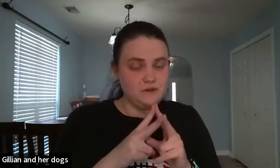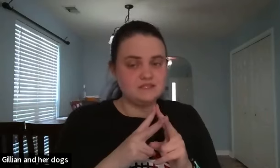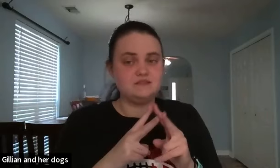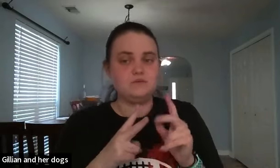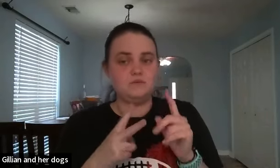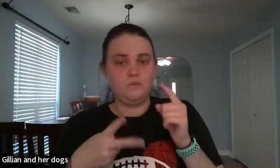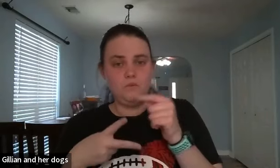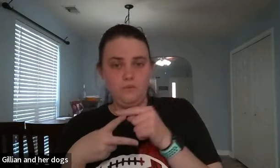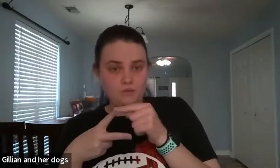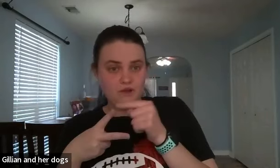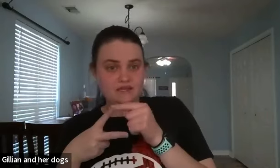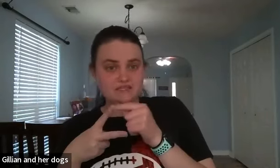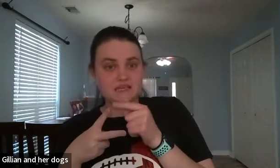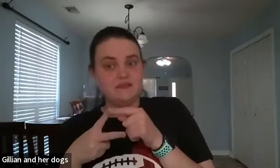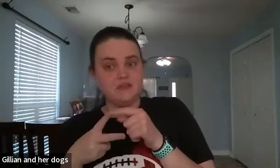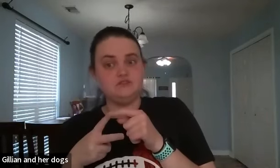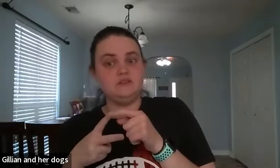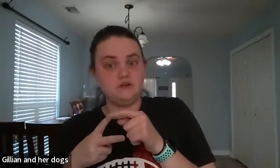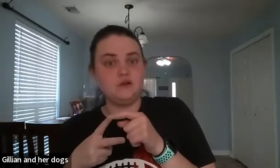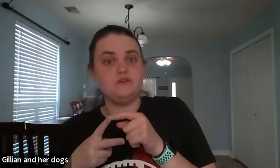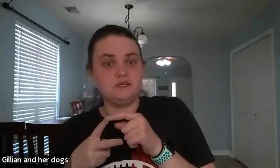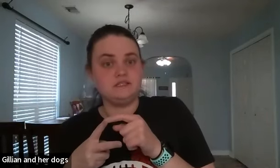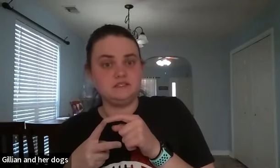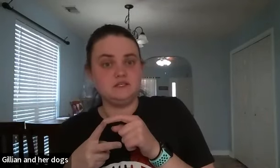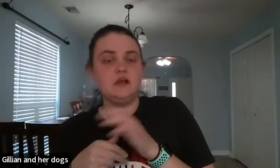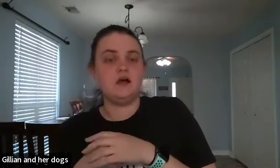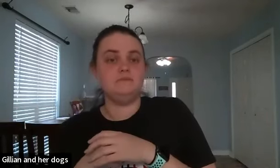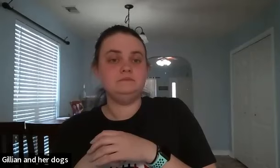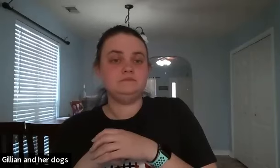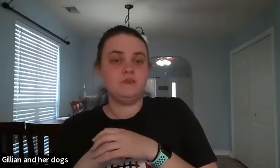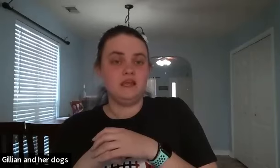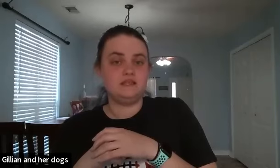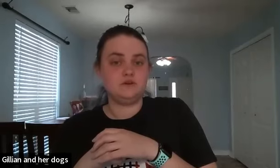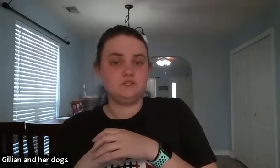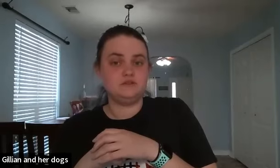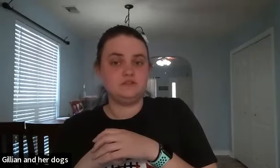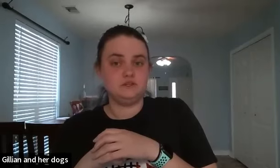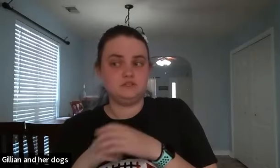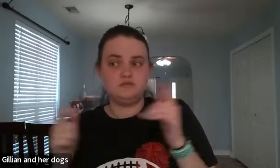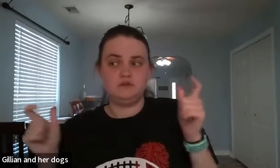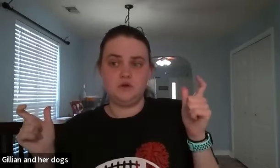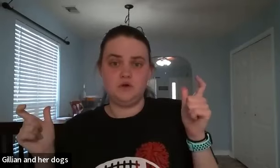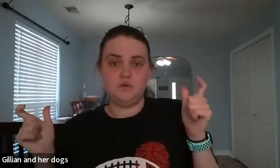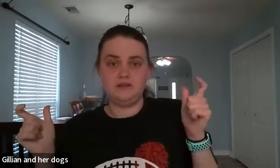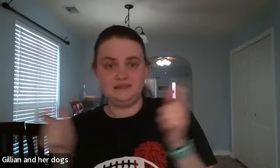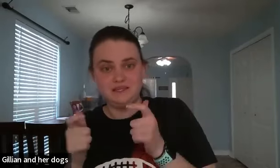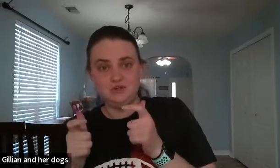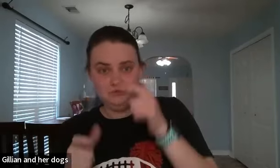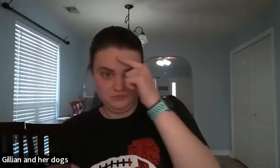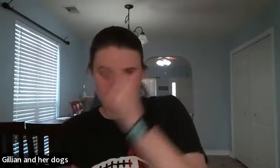ways. One way is saying like actually little brother, big sister. And so what you would do is you would go little